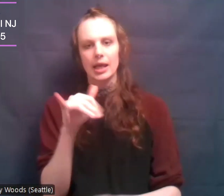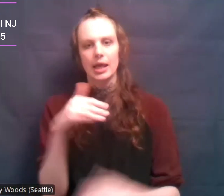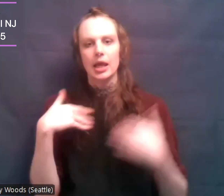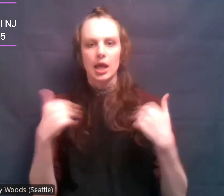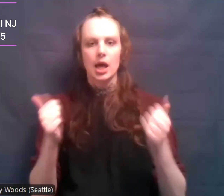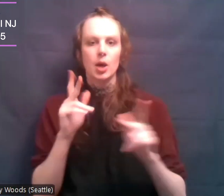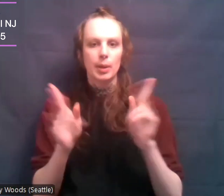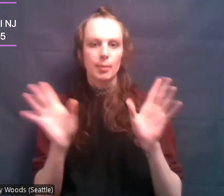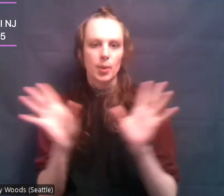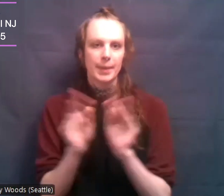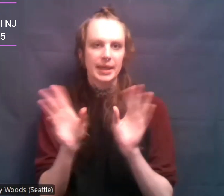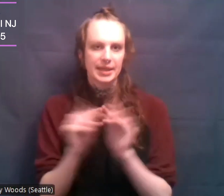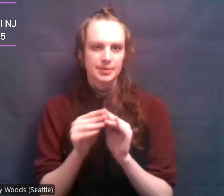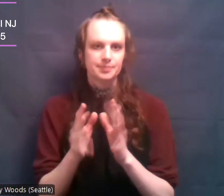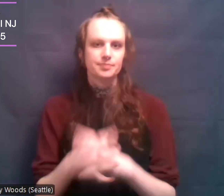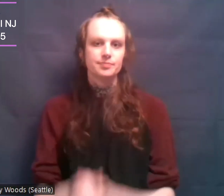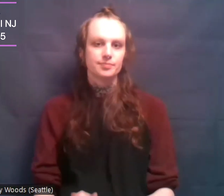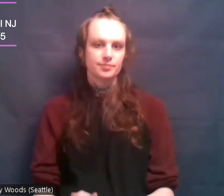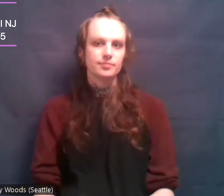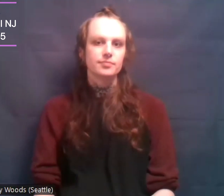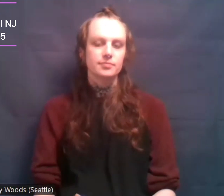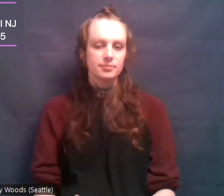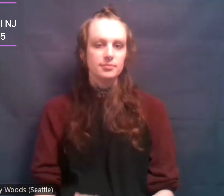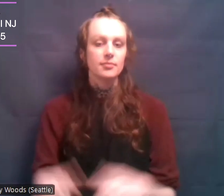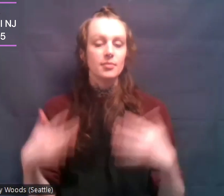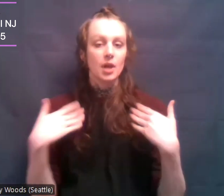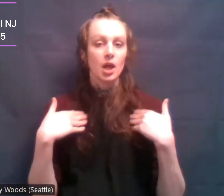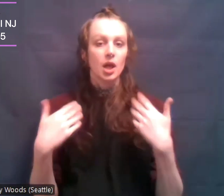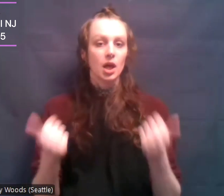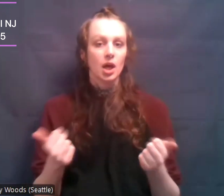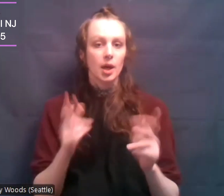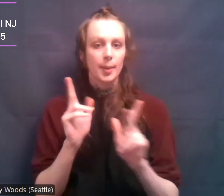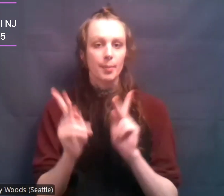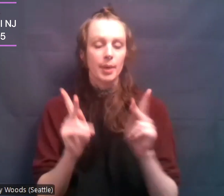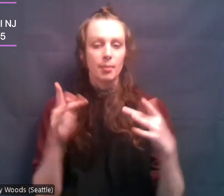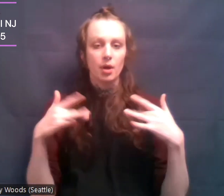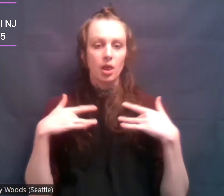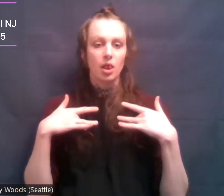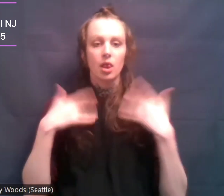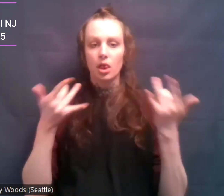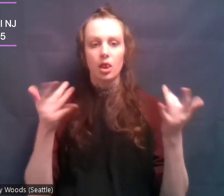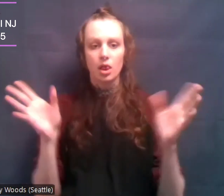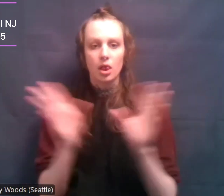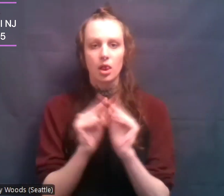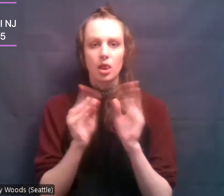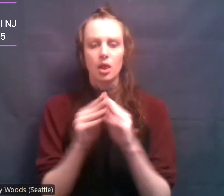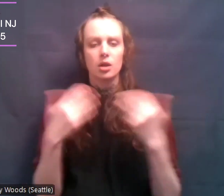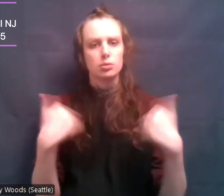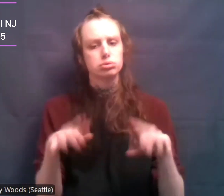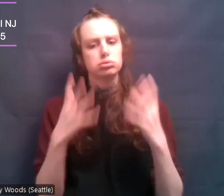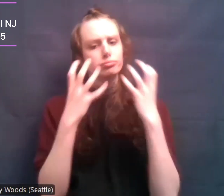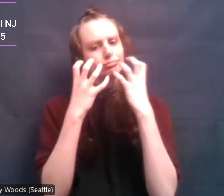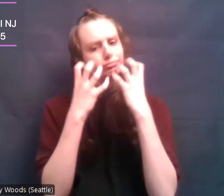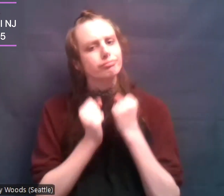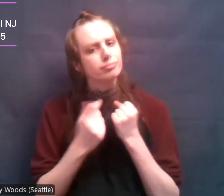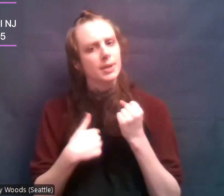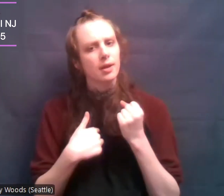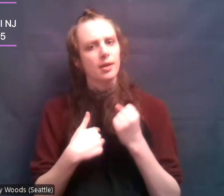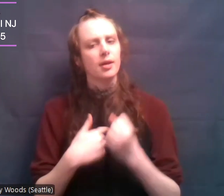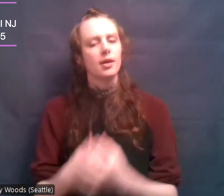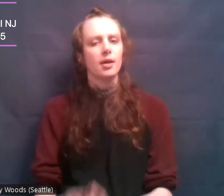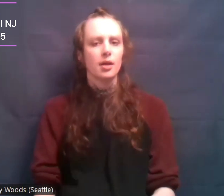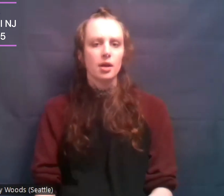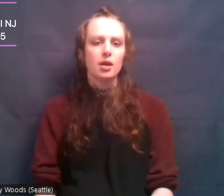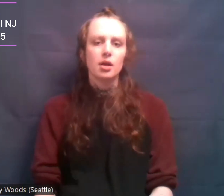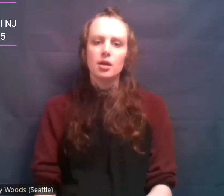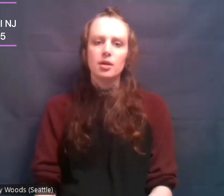Like the young people's events are so important for me at least, but like just